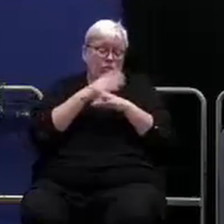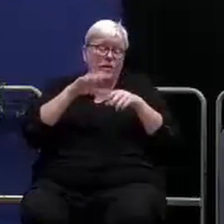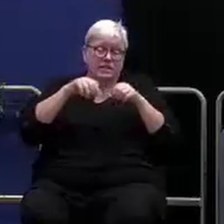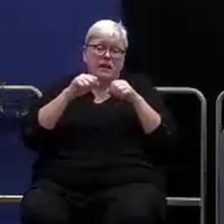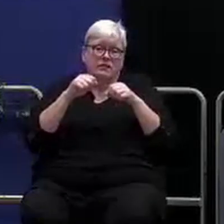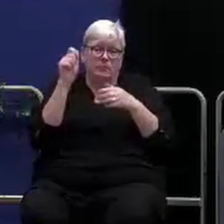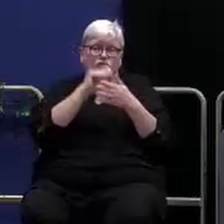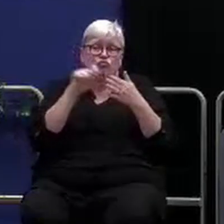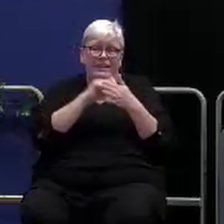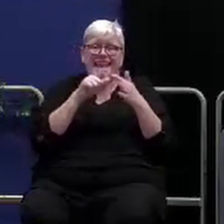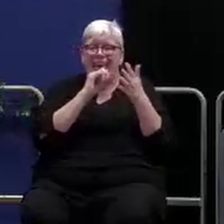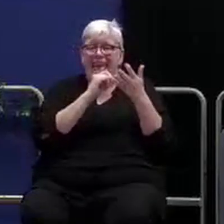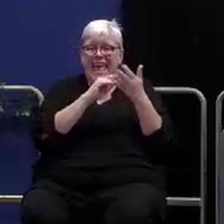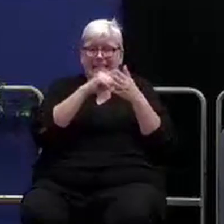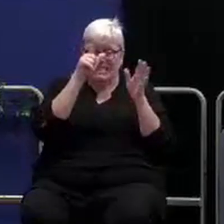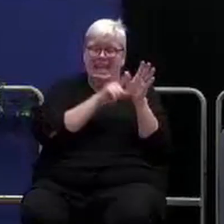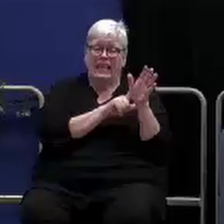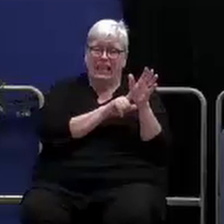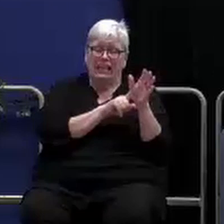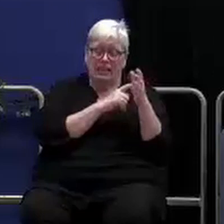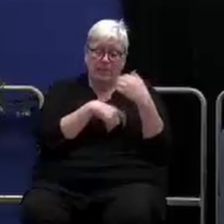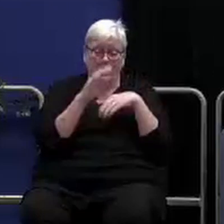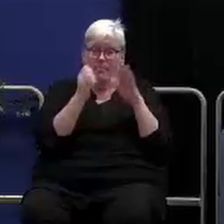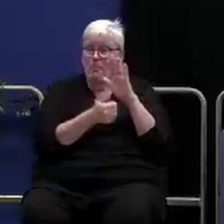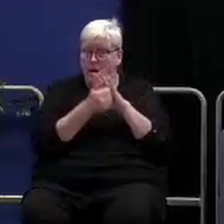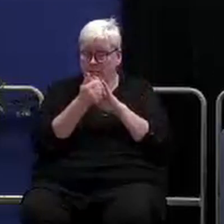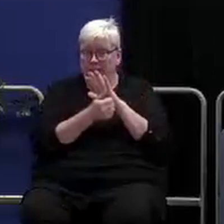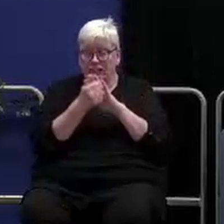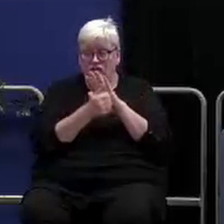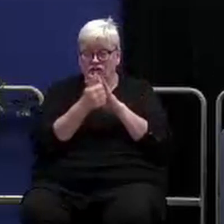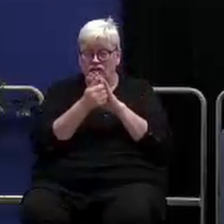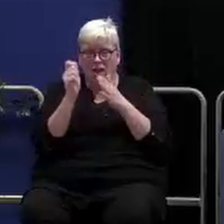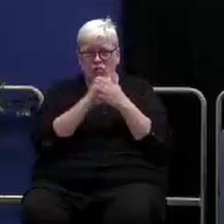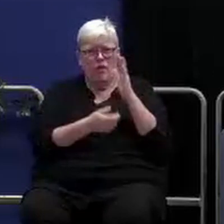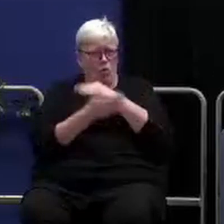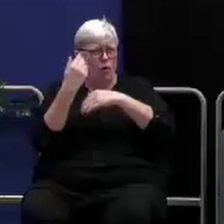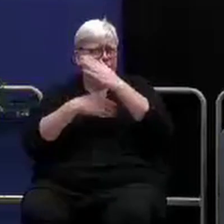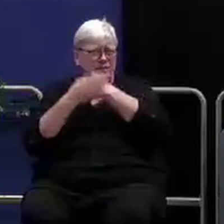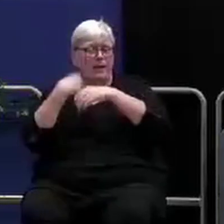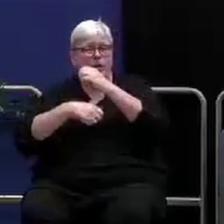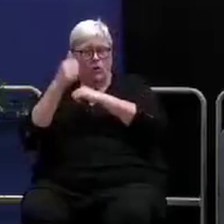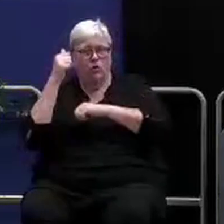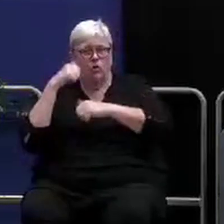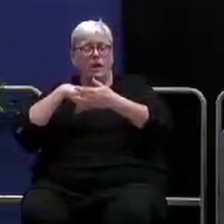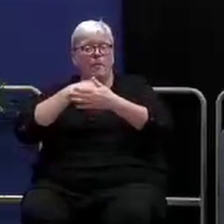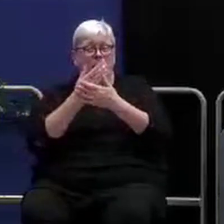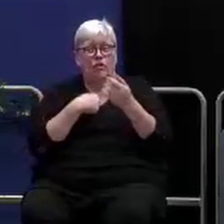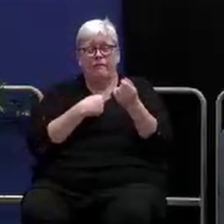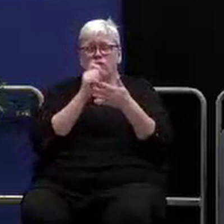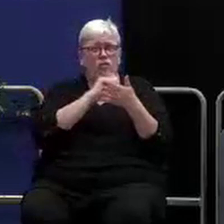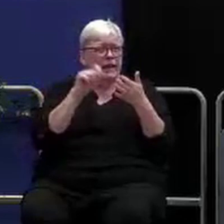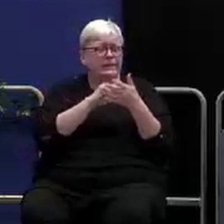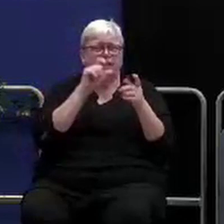had written an essay, and I got it published. I wrote it a long time ago as part of one of my writing courses, and didn't